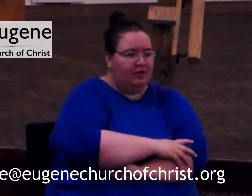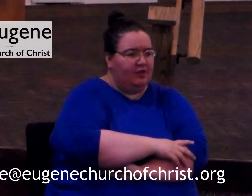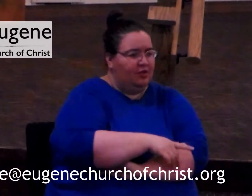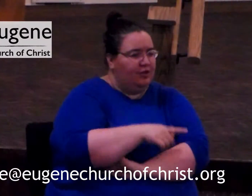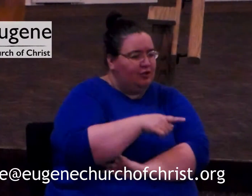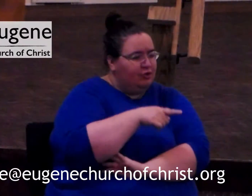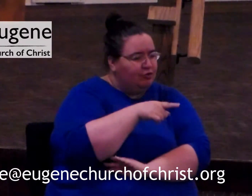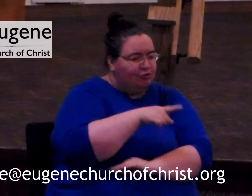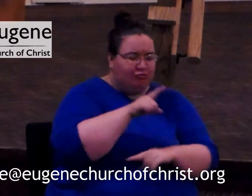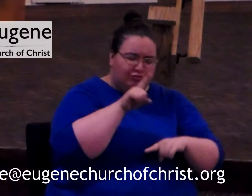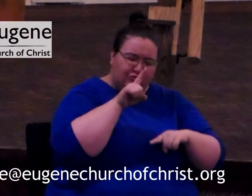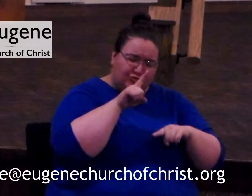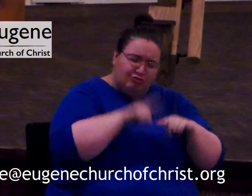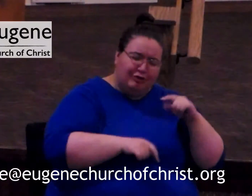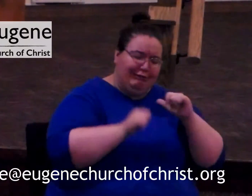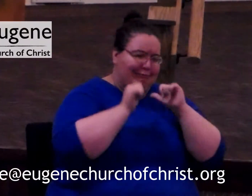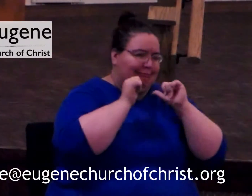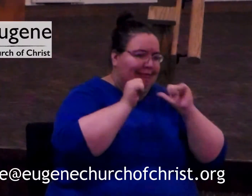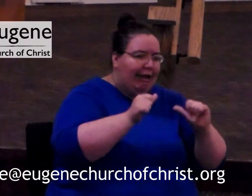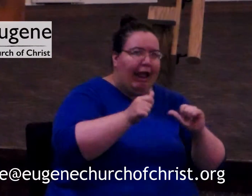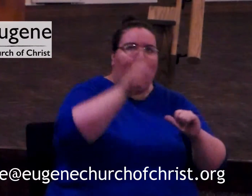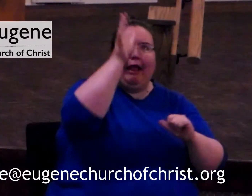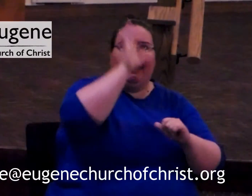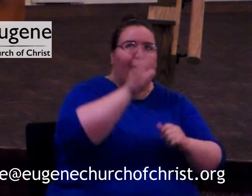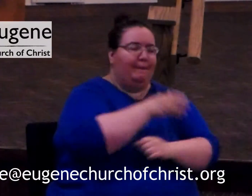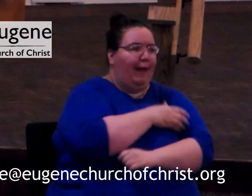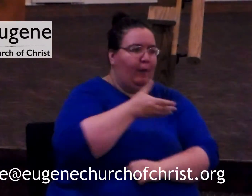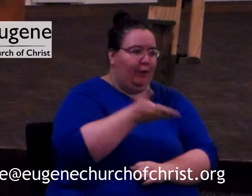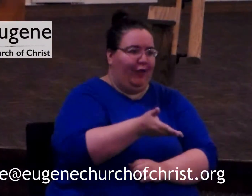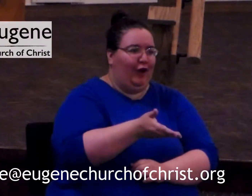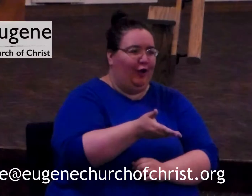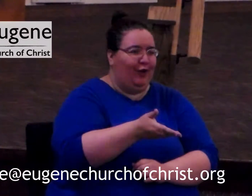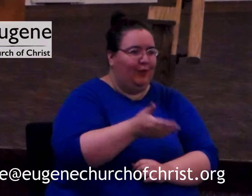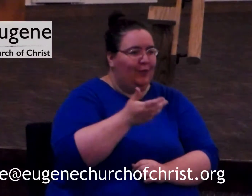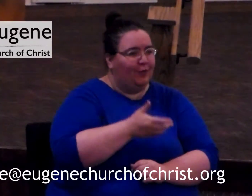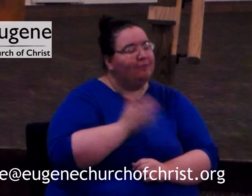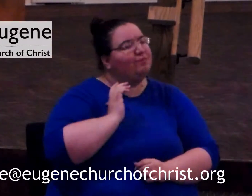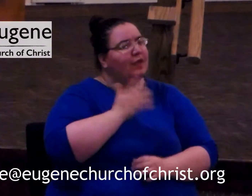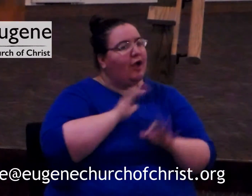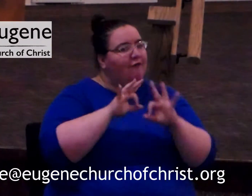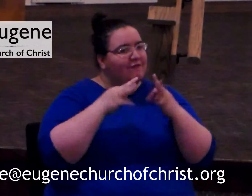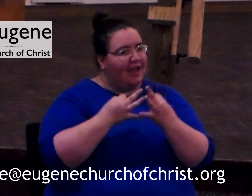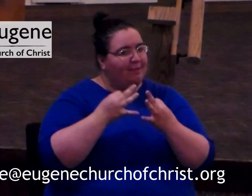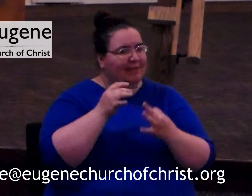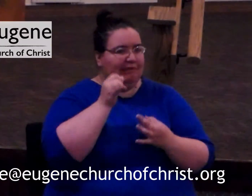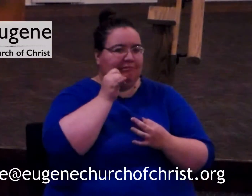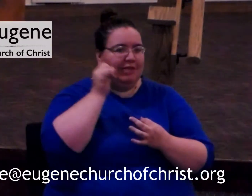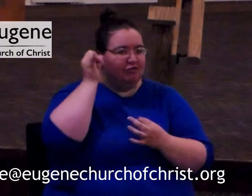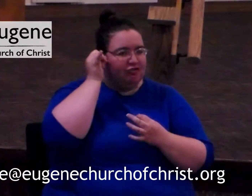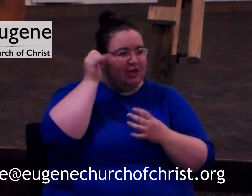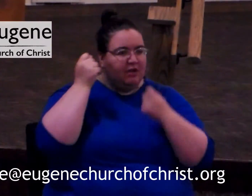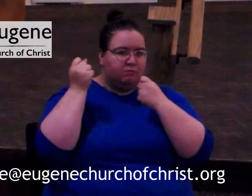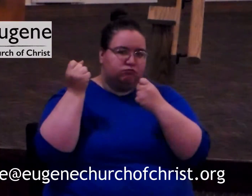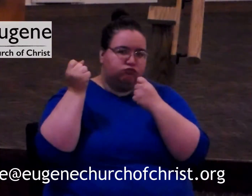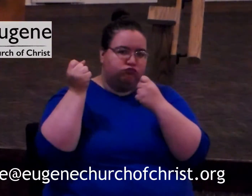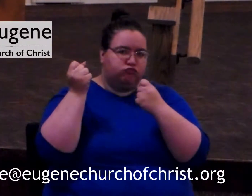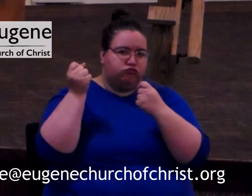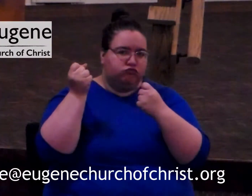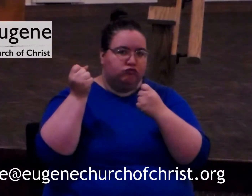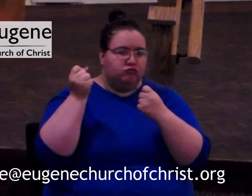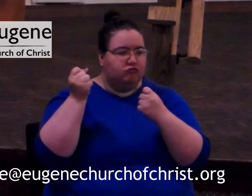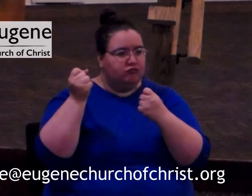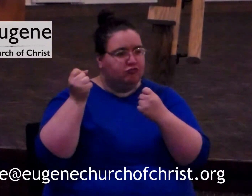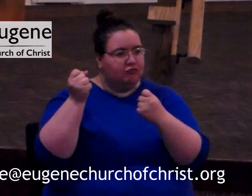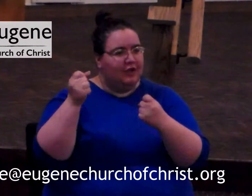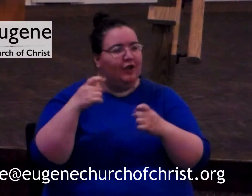there. Our family yesterday drove on a gravel road for about 8 or 10 miles through the